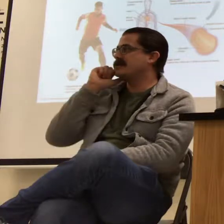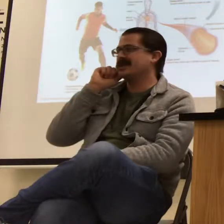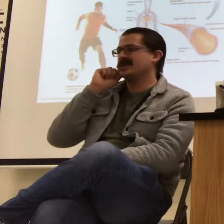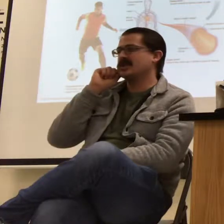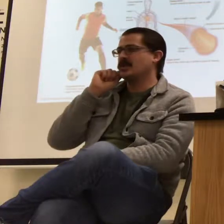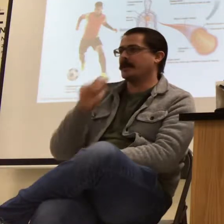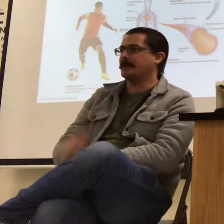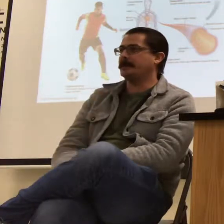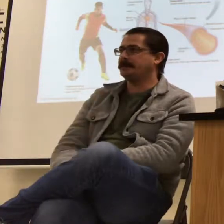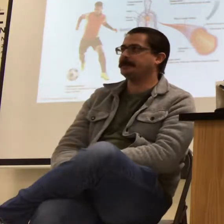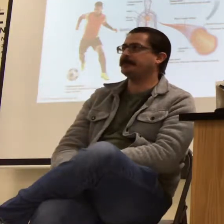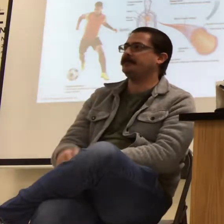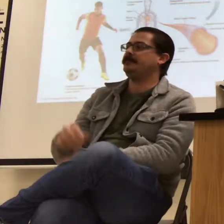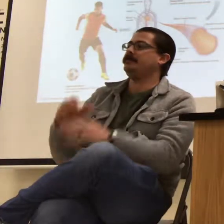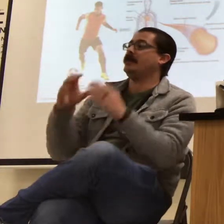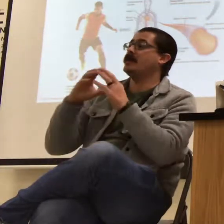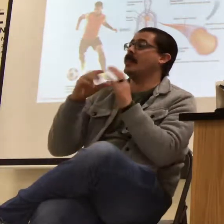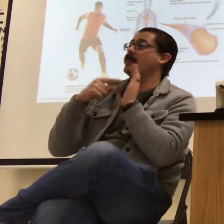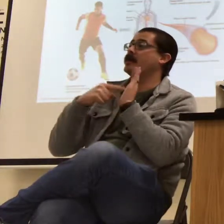for the cell, the example is